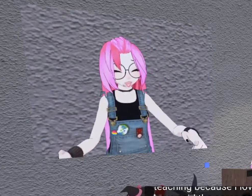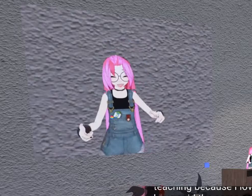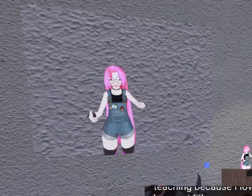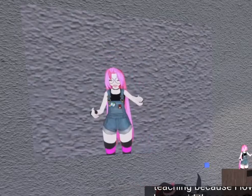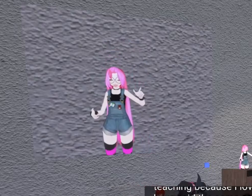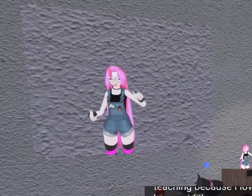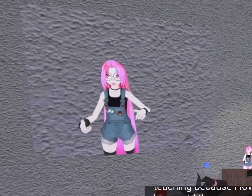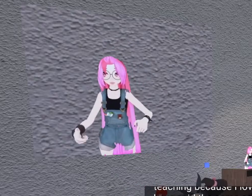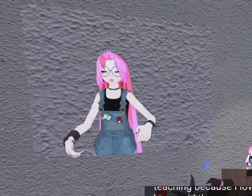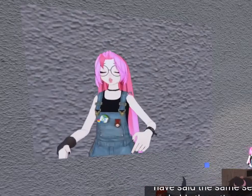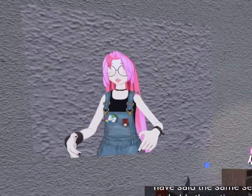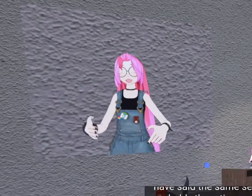works hard.